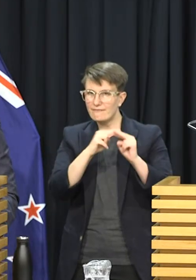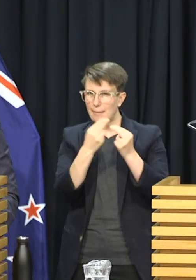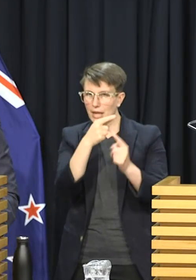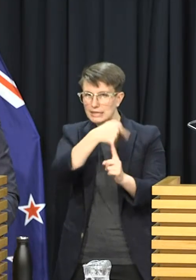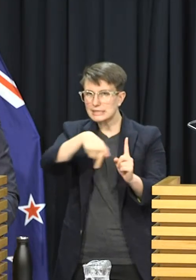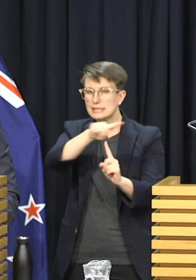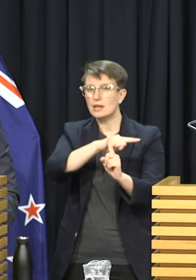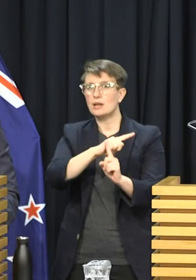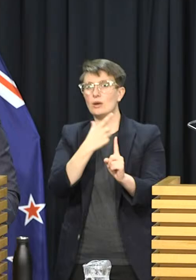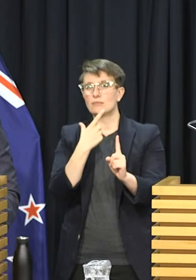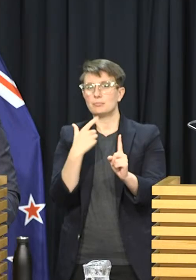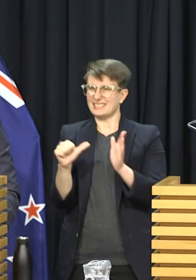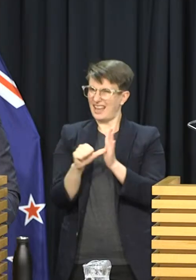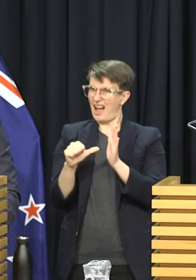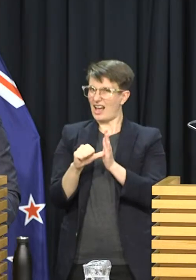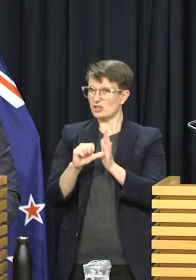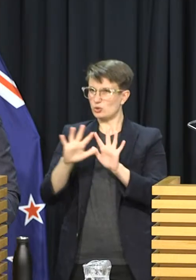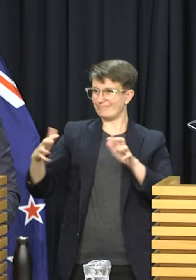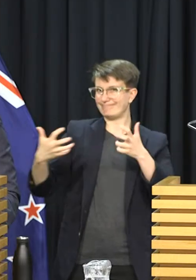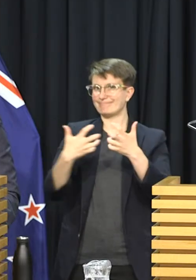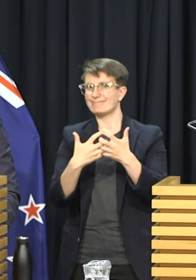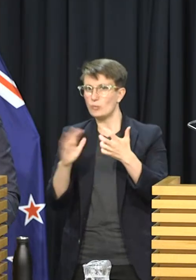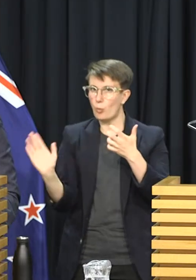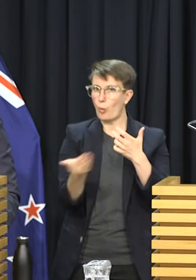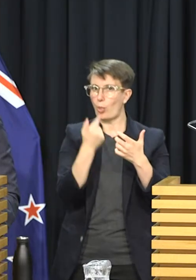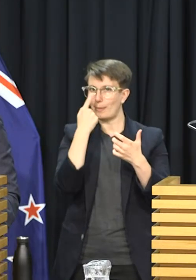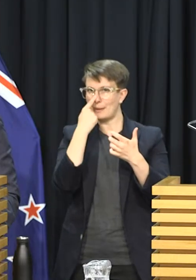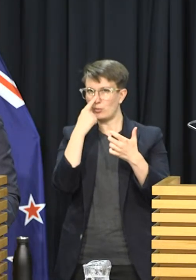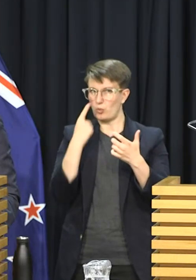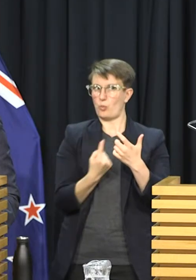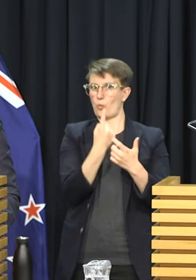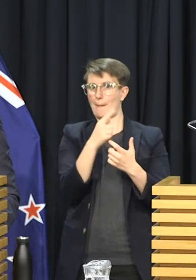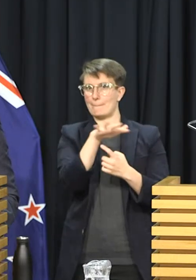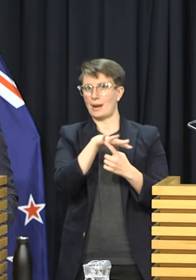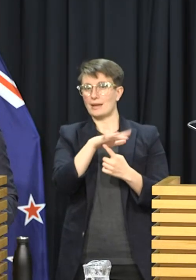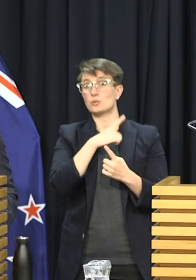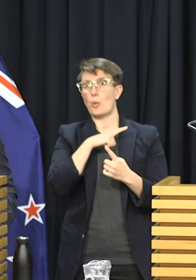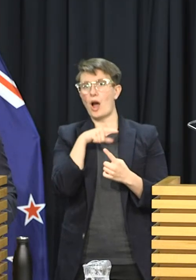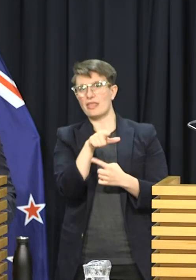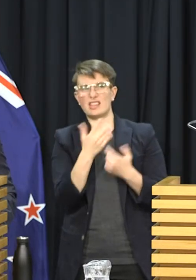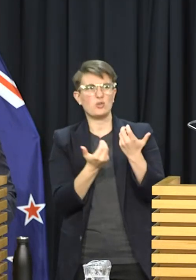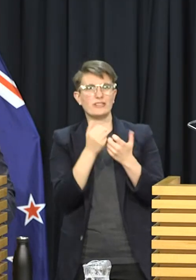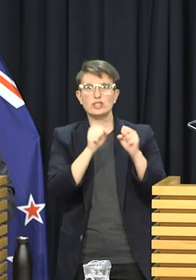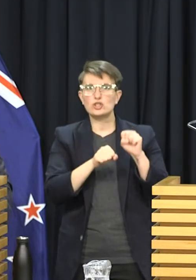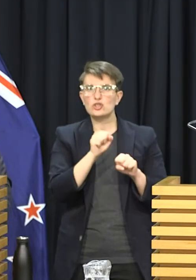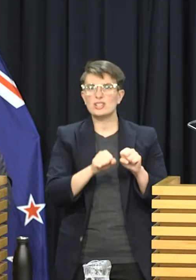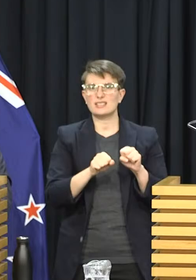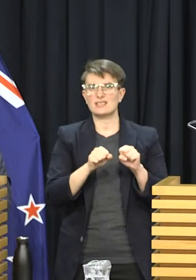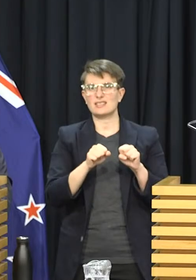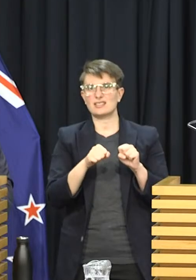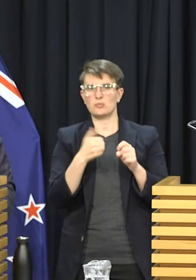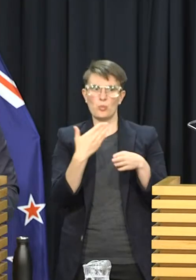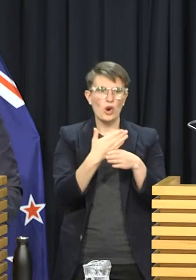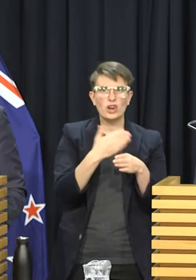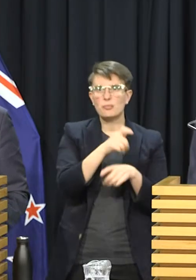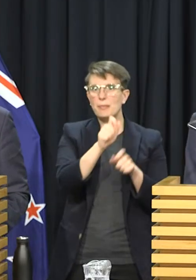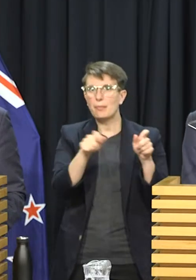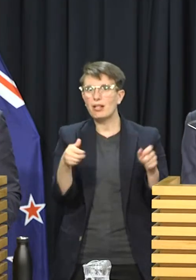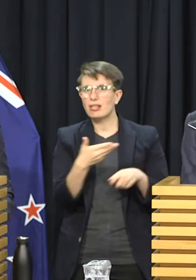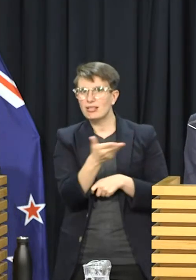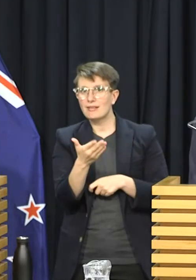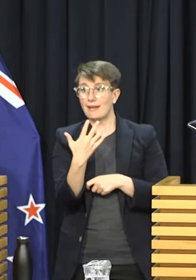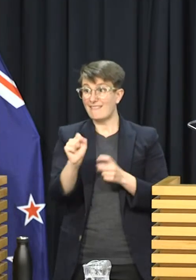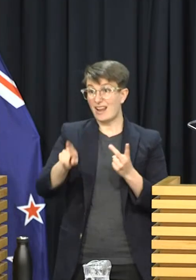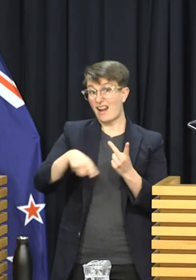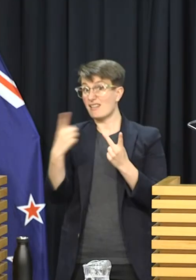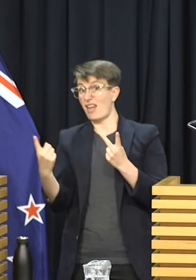university students, partners. Are we going to be opening more centres, or are we just sticking with the one? The answer is yes, absolutely. I don't know whether Dr. Bloomfield's got a bit more of a